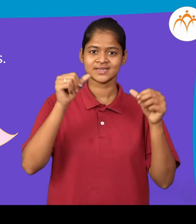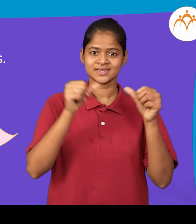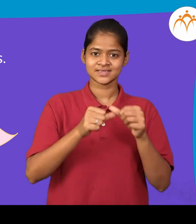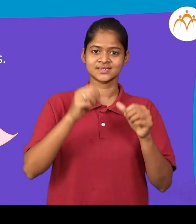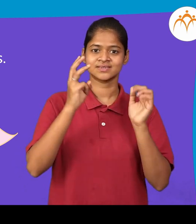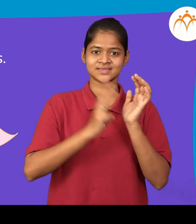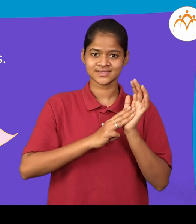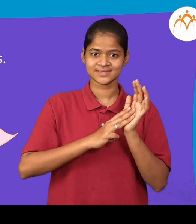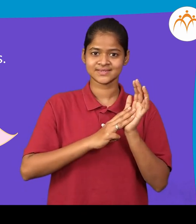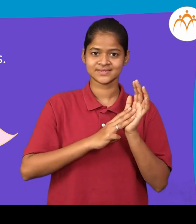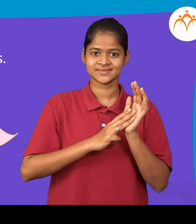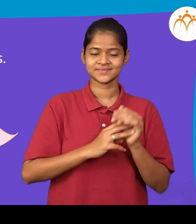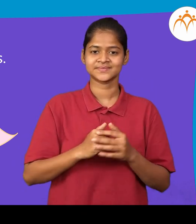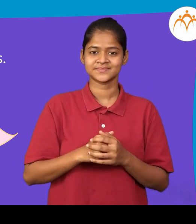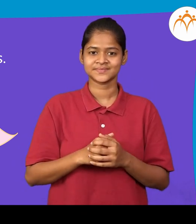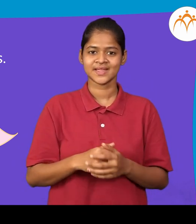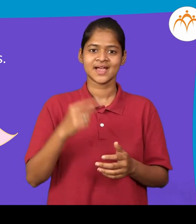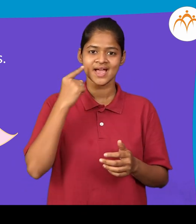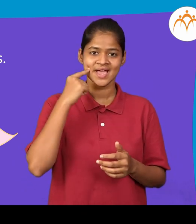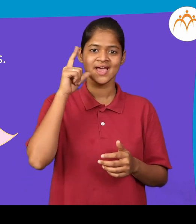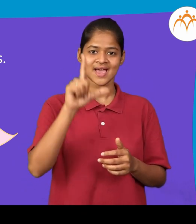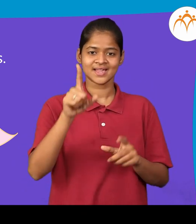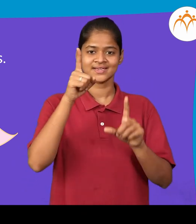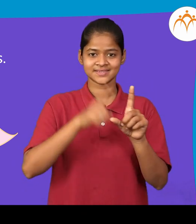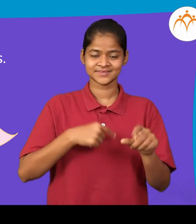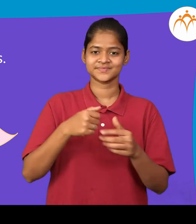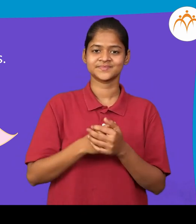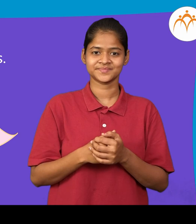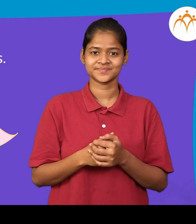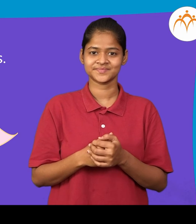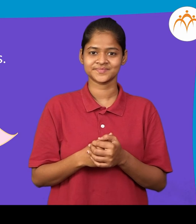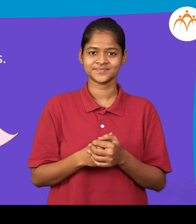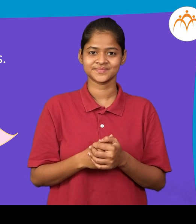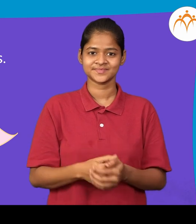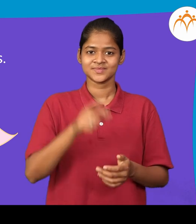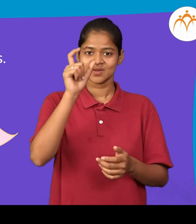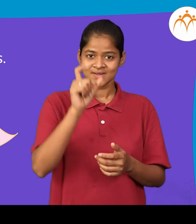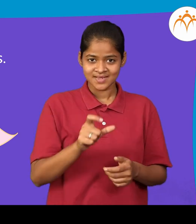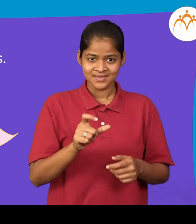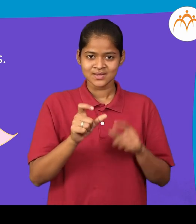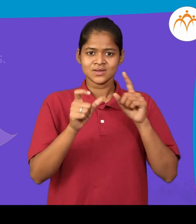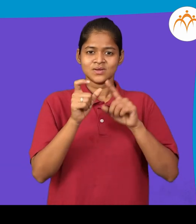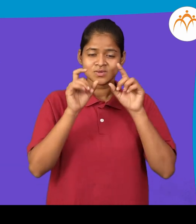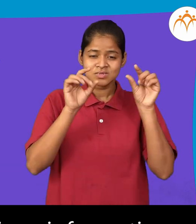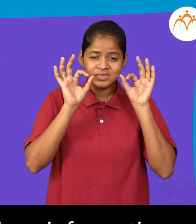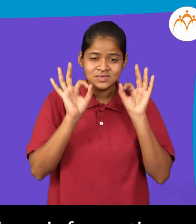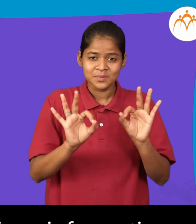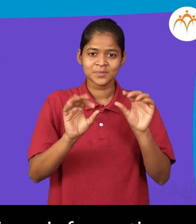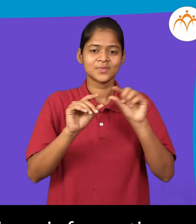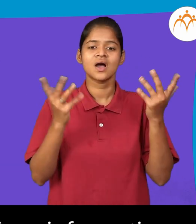F, A, M, I, L, Y. Find the word